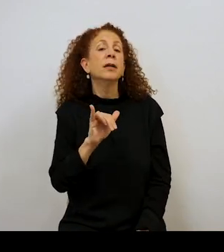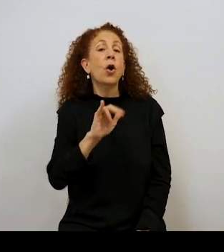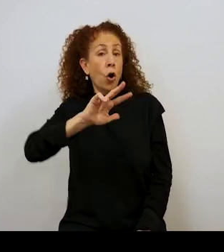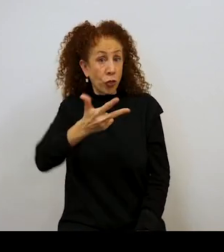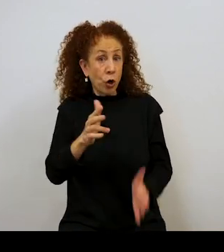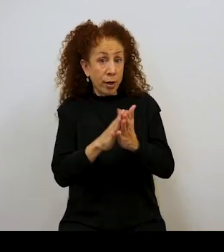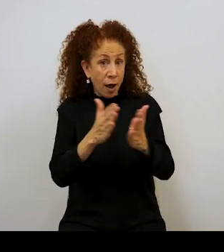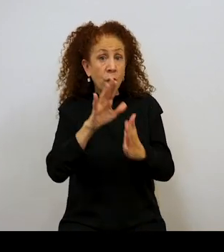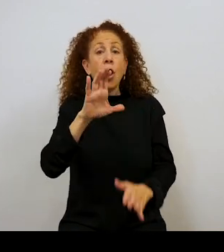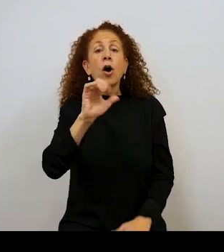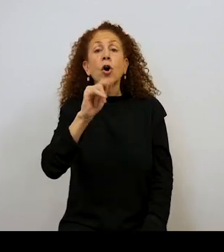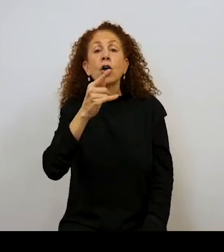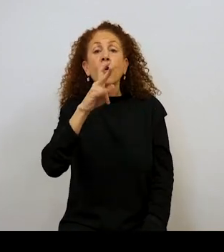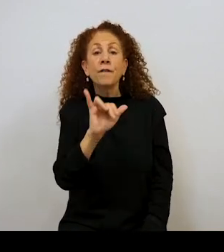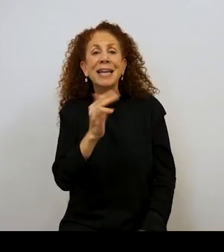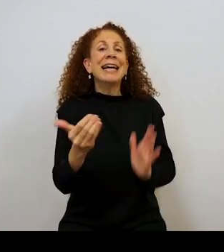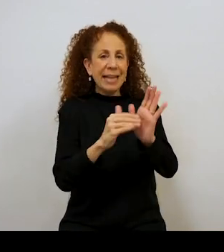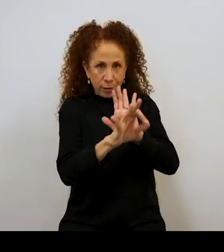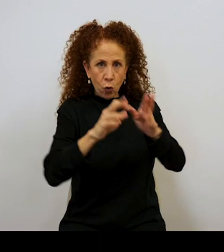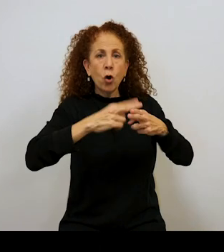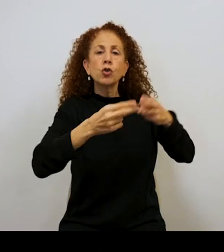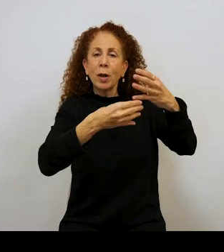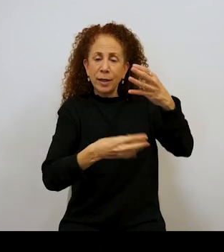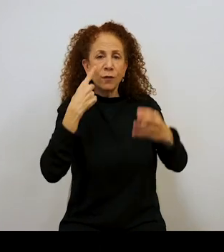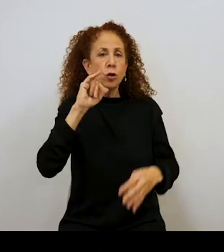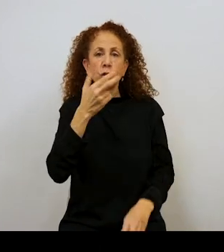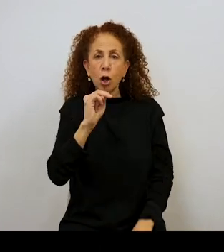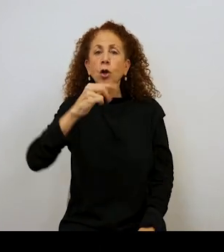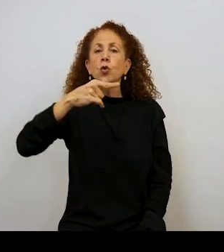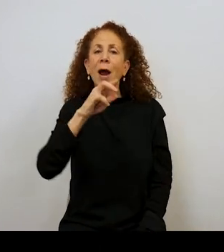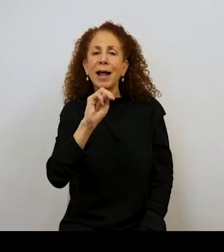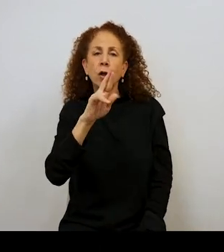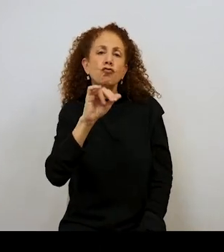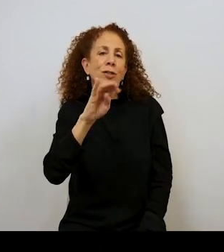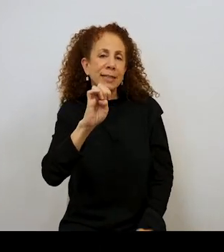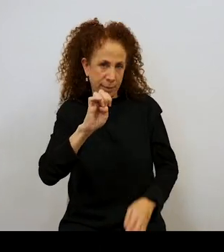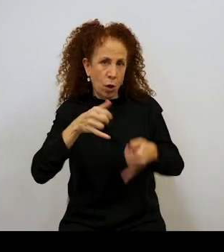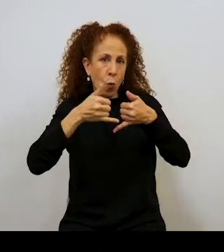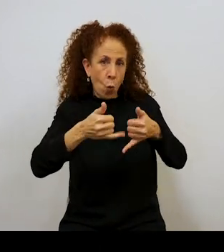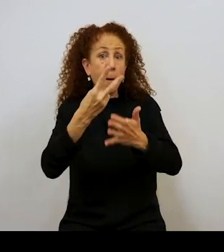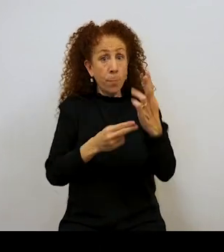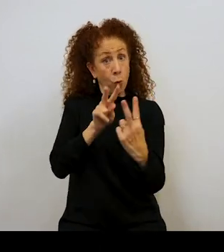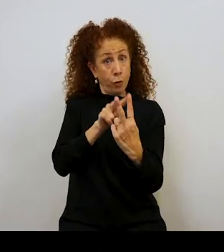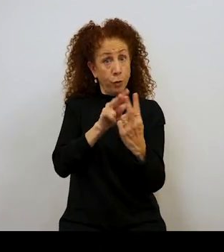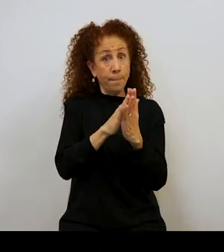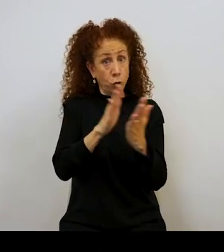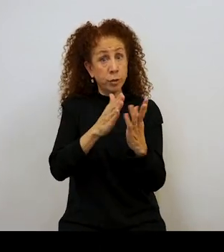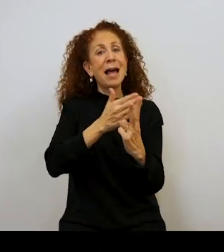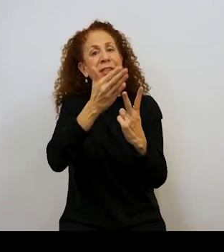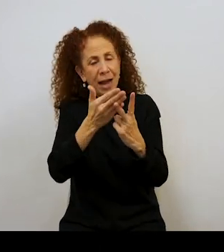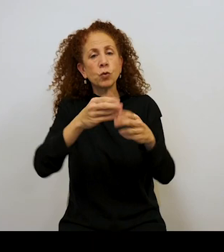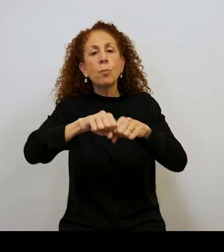her third novel, Cartography, she was again shortlisted for the John Llewellyn Rees Award. Both Cartography and her next novel,